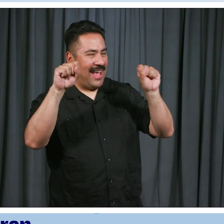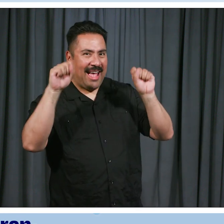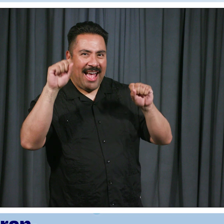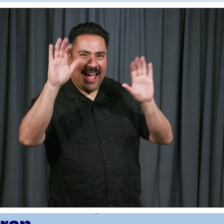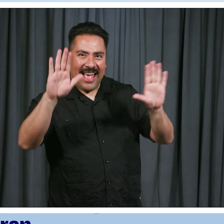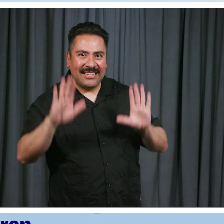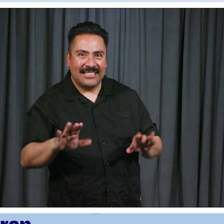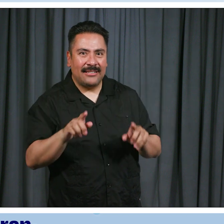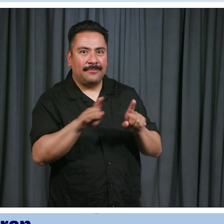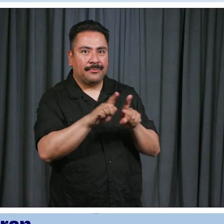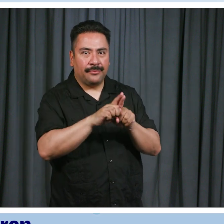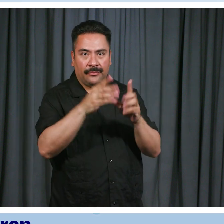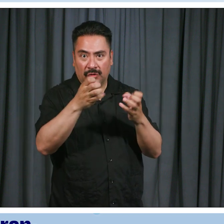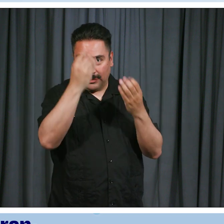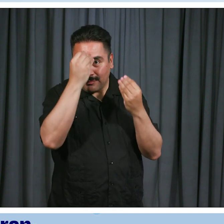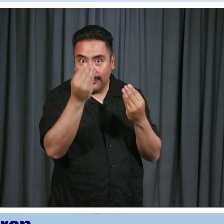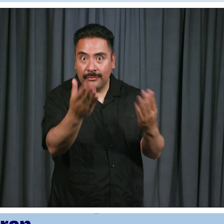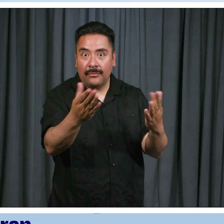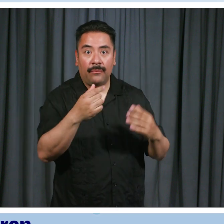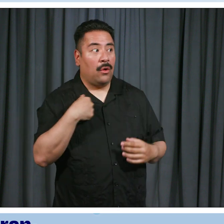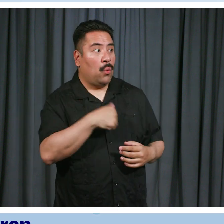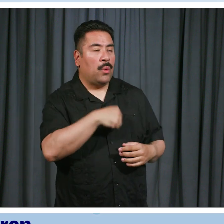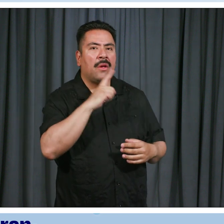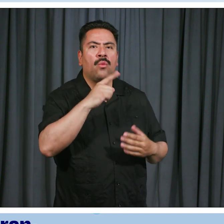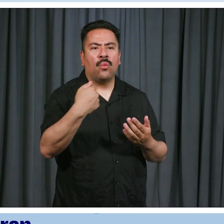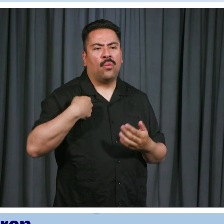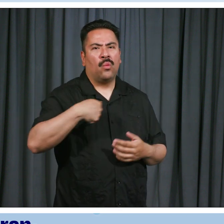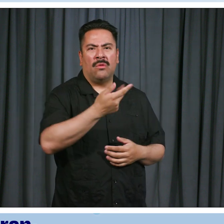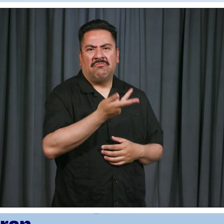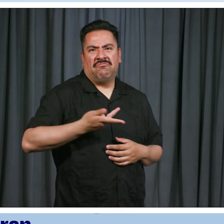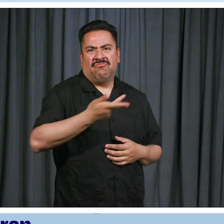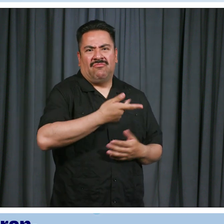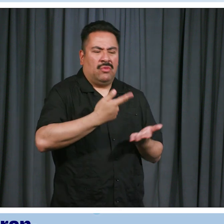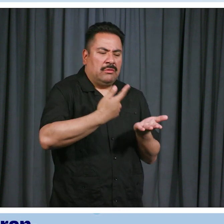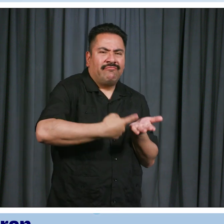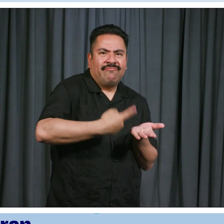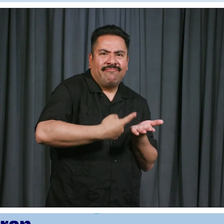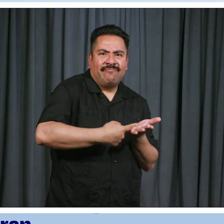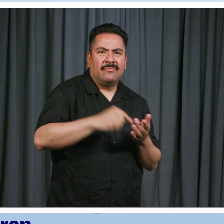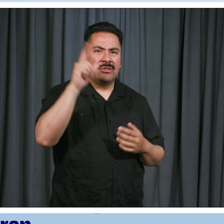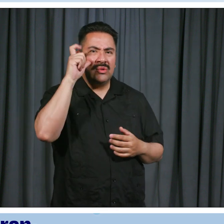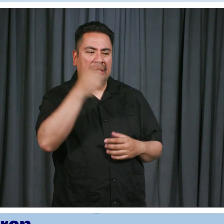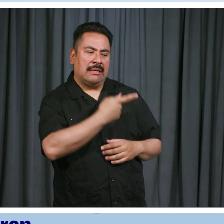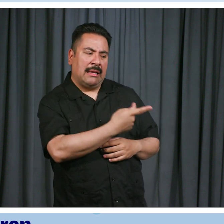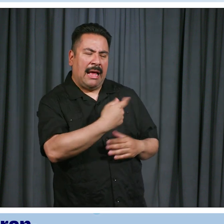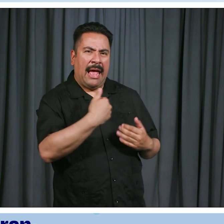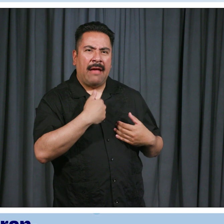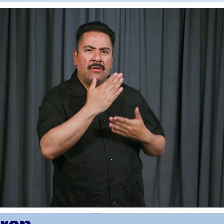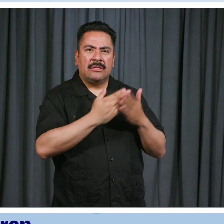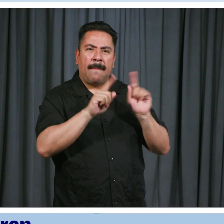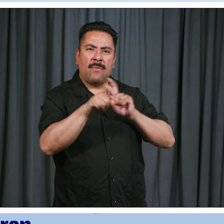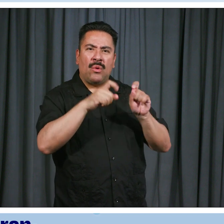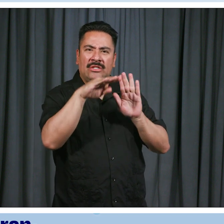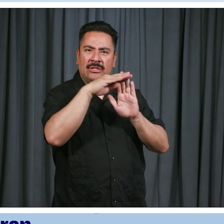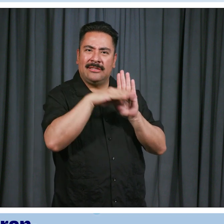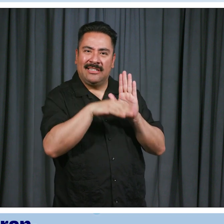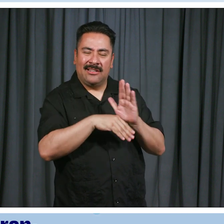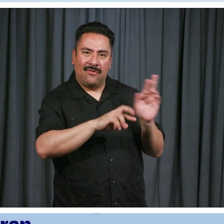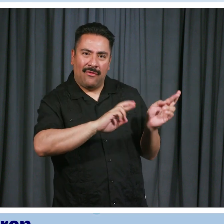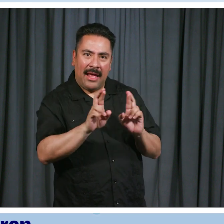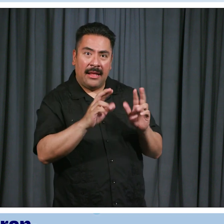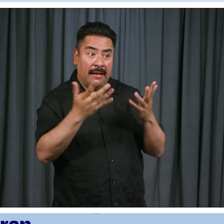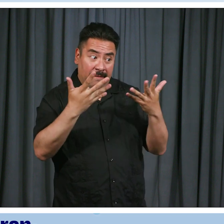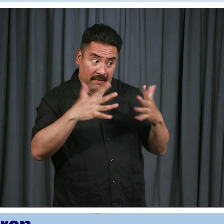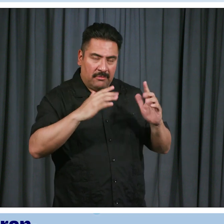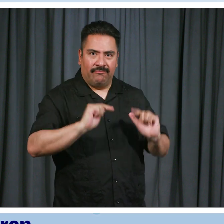We also wanted to let folks know that we're going to talk a little bit up here. Christina and I have some questions prepared, and then we're going to turn